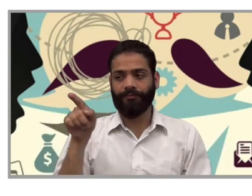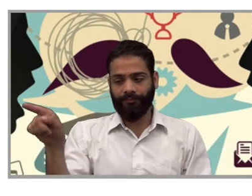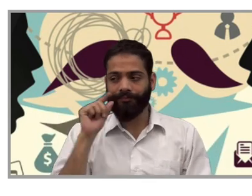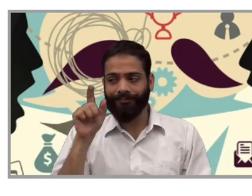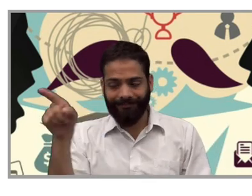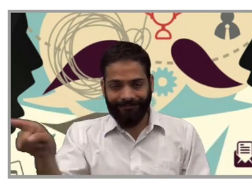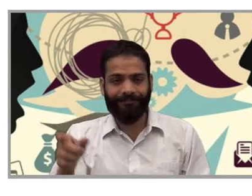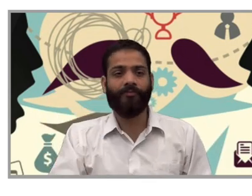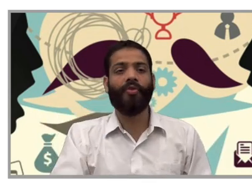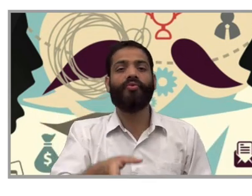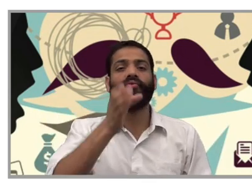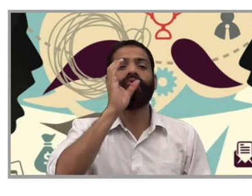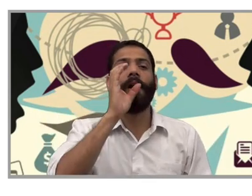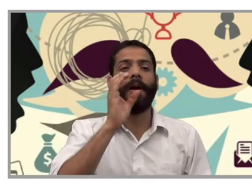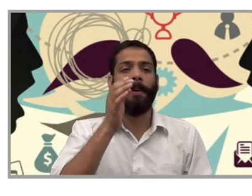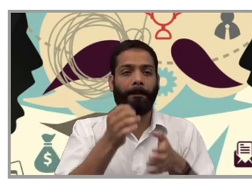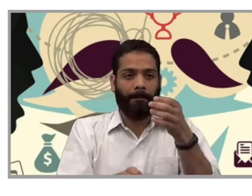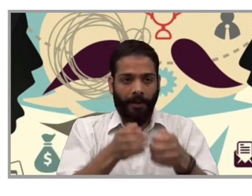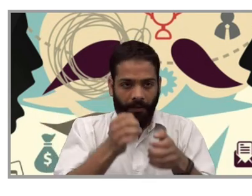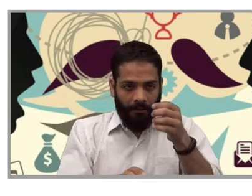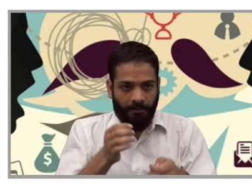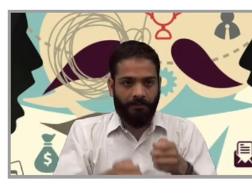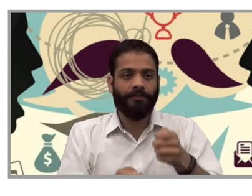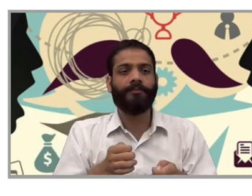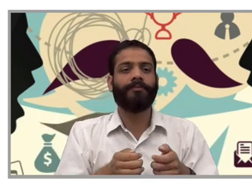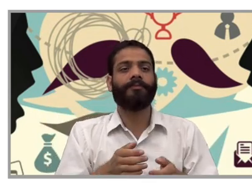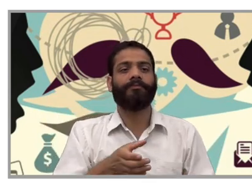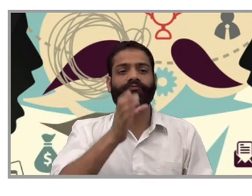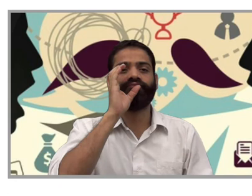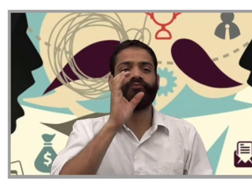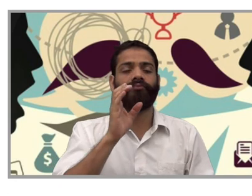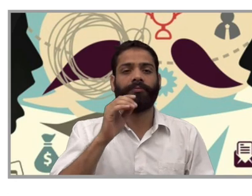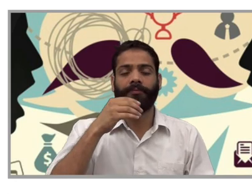articulates the noun and the other articulates the ad position.